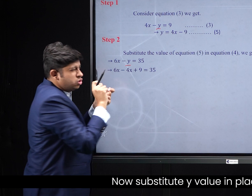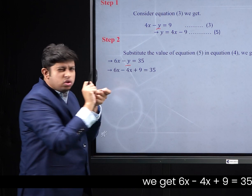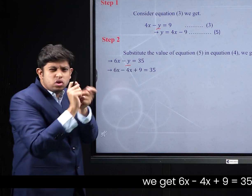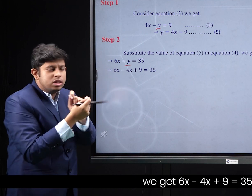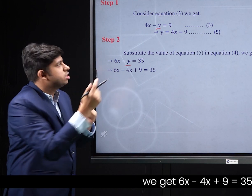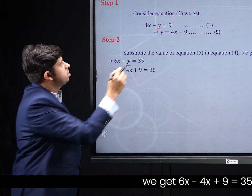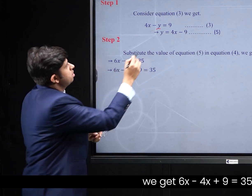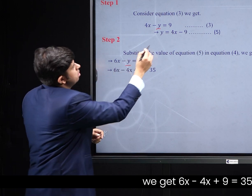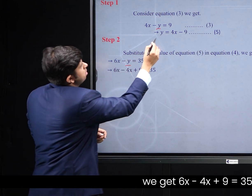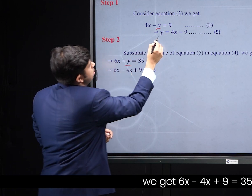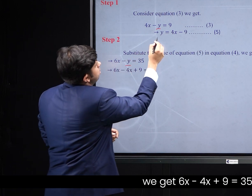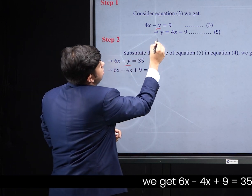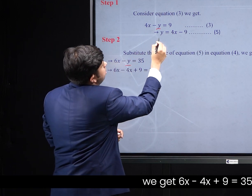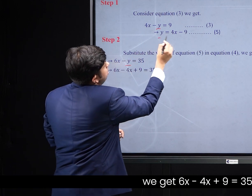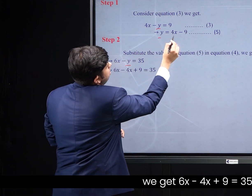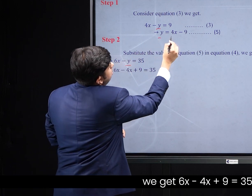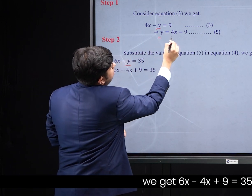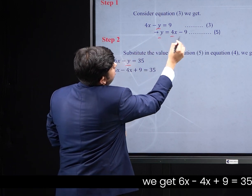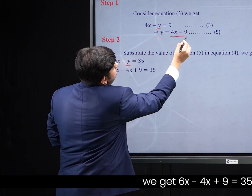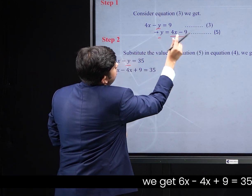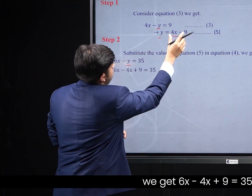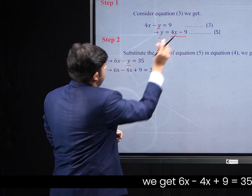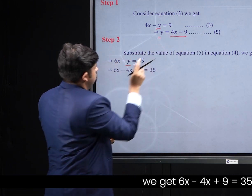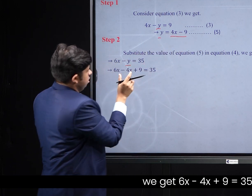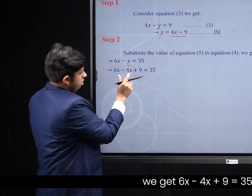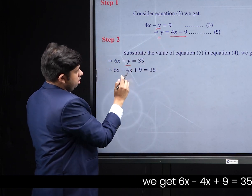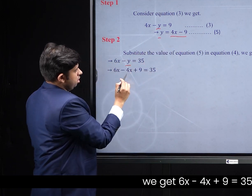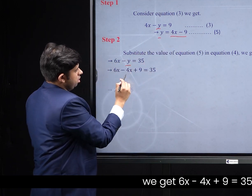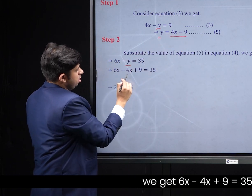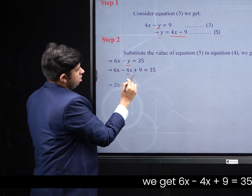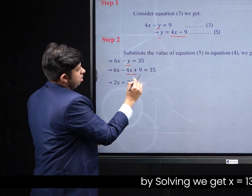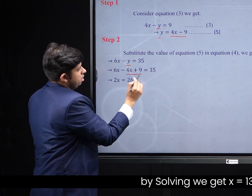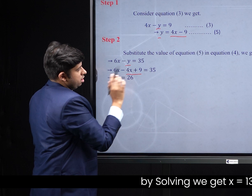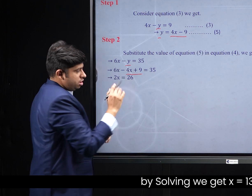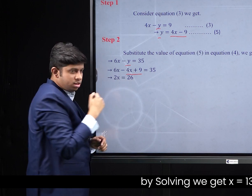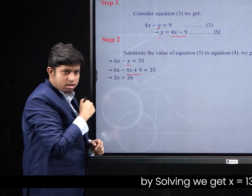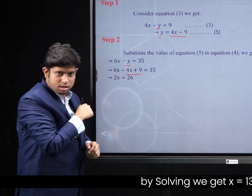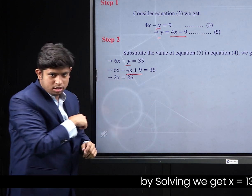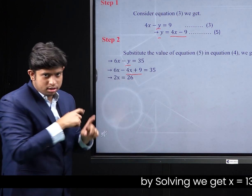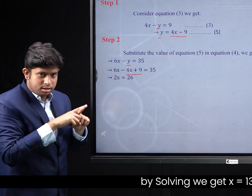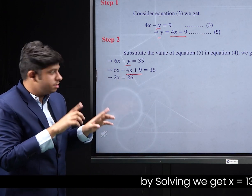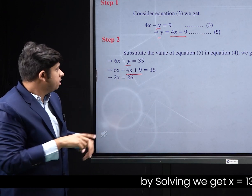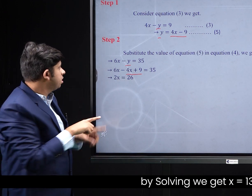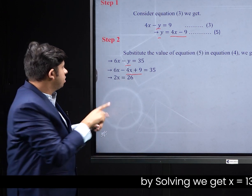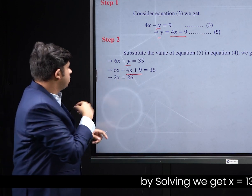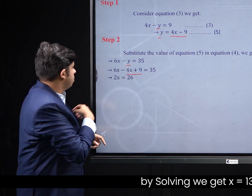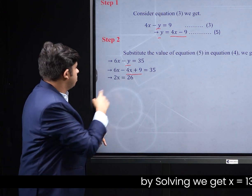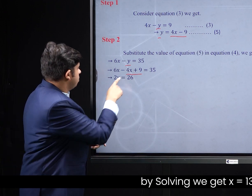We get 6x minus 4x plus 9 is equal to 35. By solving, we get x equal to